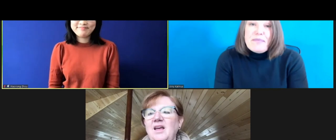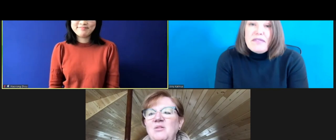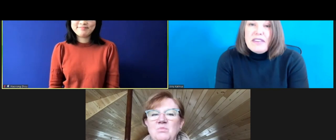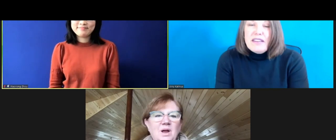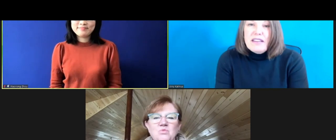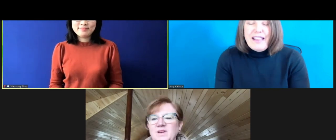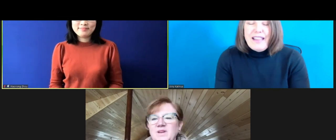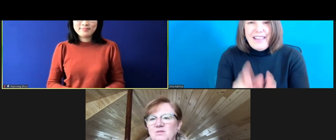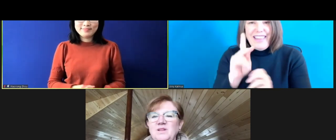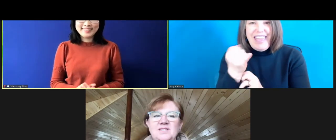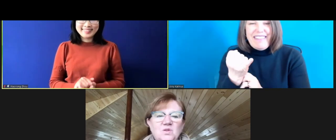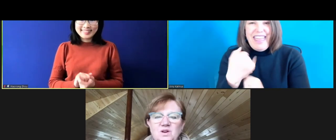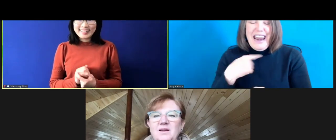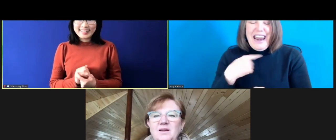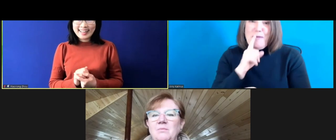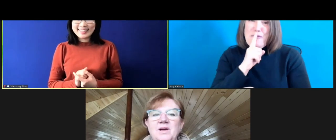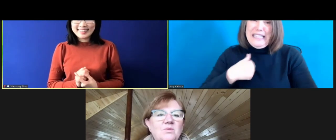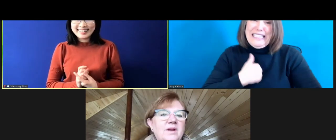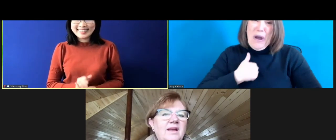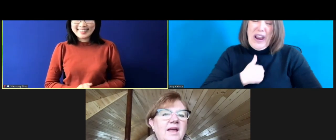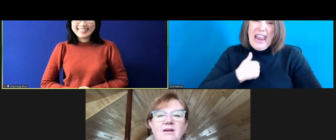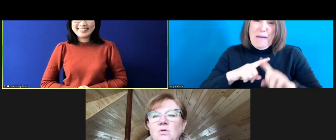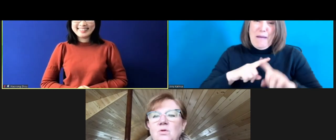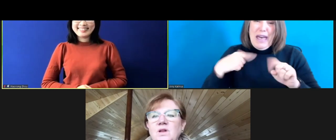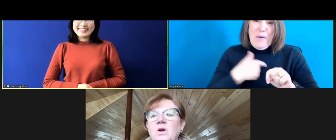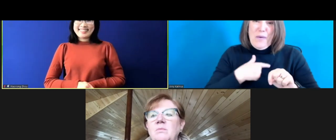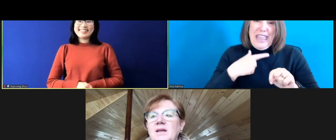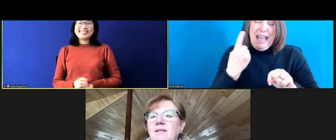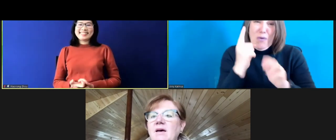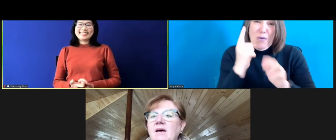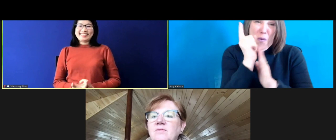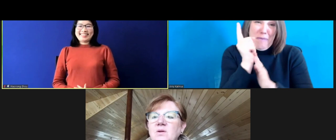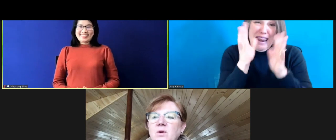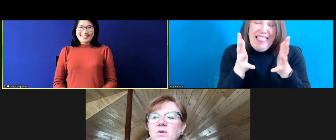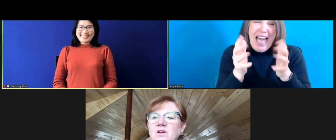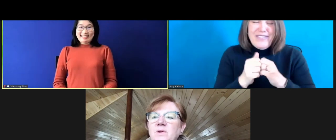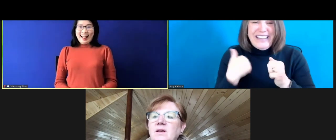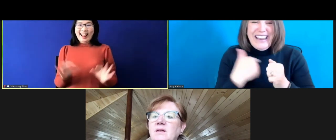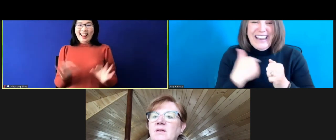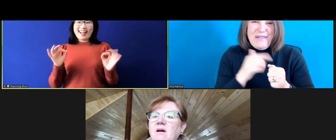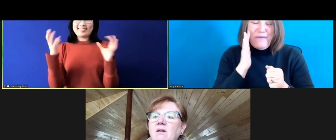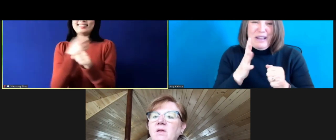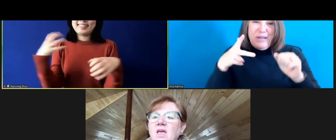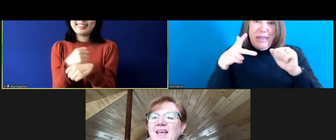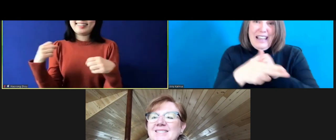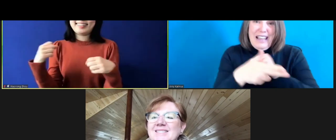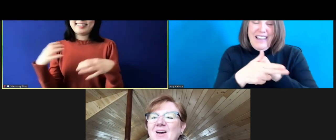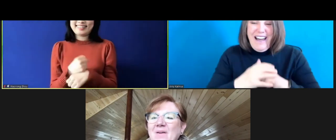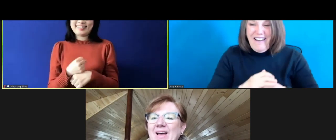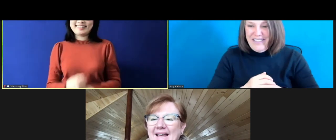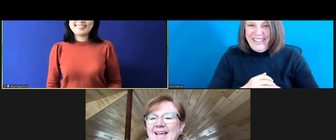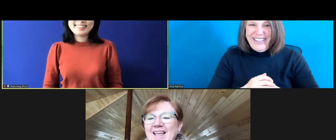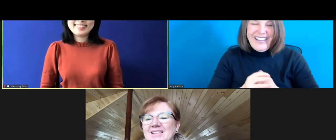And I'm really, really sorry, but we have only 1 minute left and we are going to be cut off. And